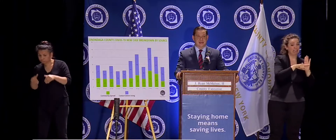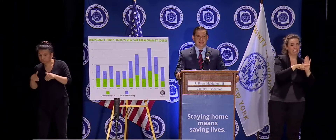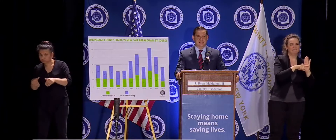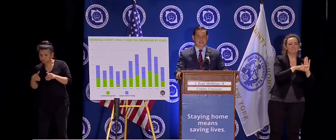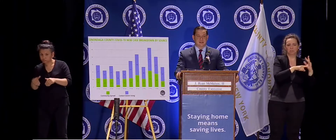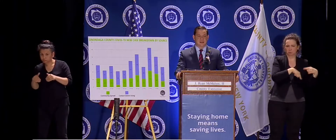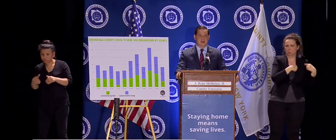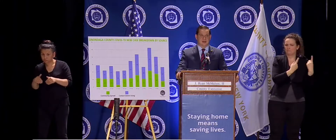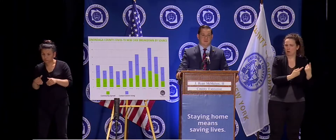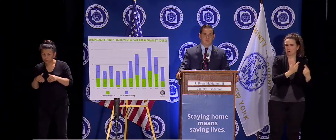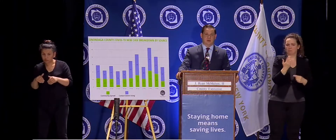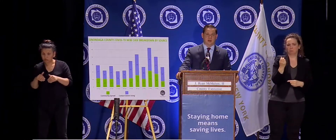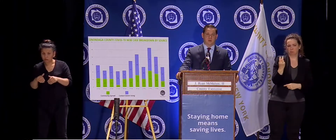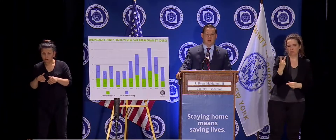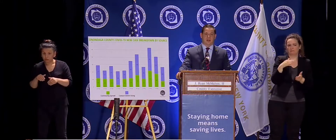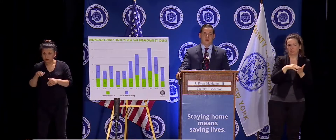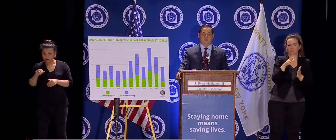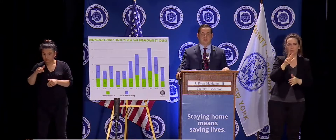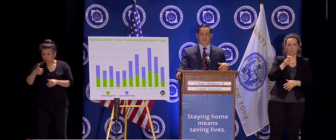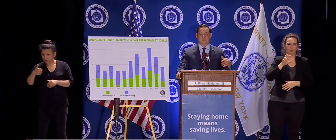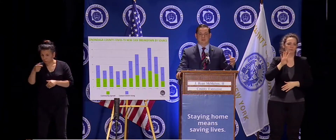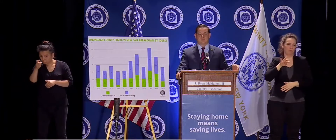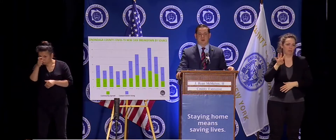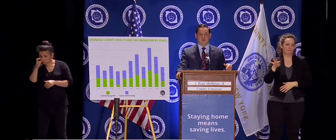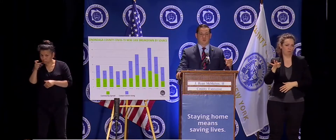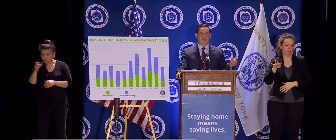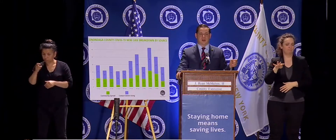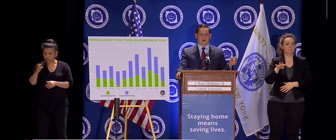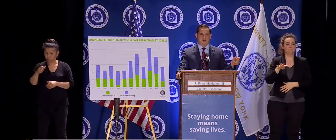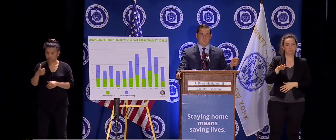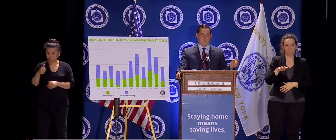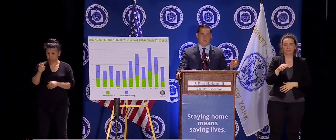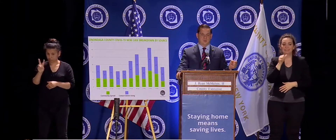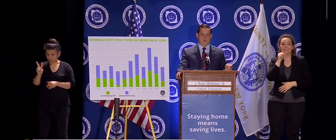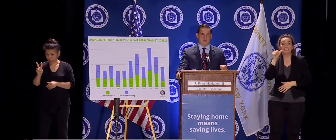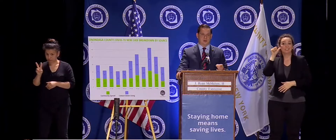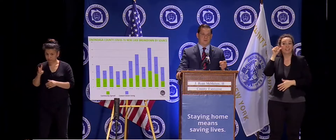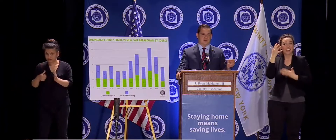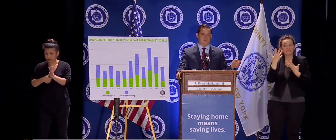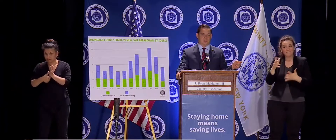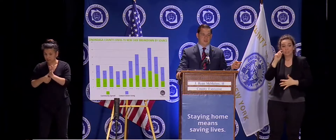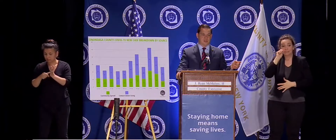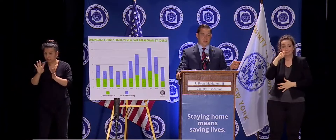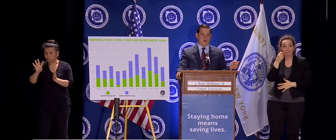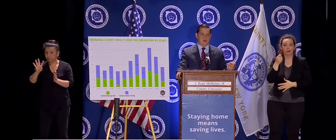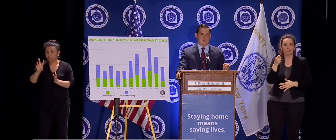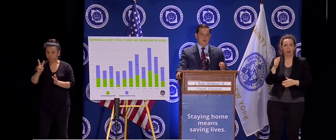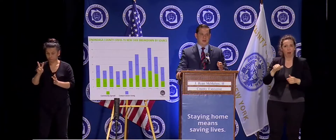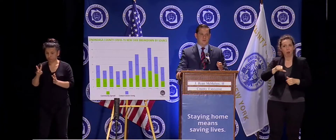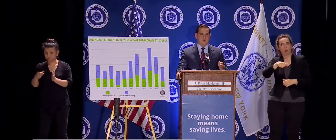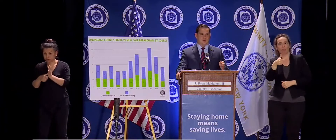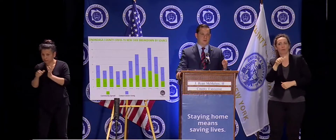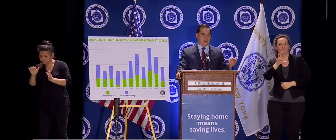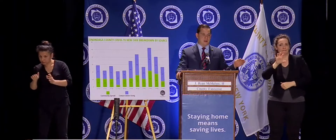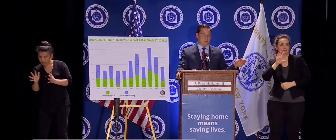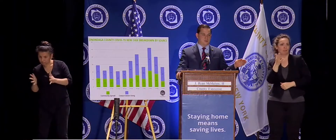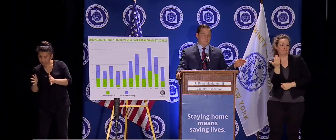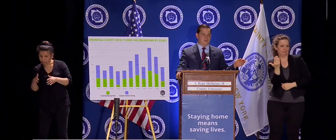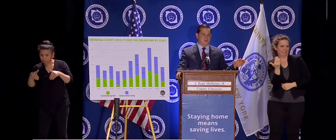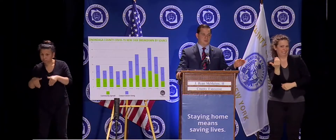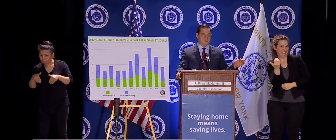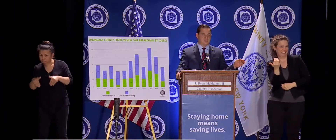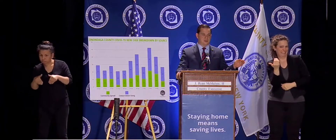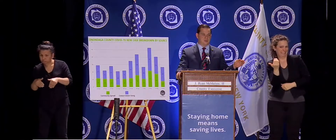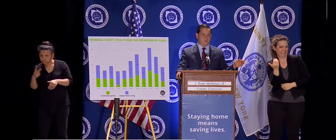515 tests. If you look at what our county needs as far as restart numbers, we still don't have clarification on if we're looking backwards